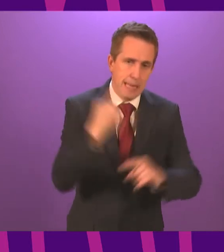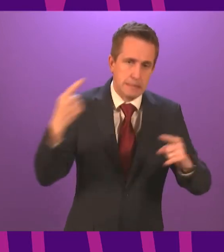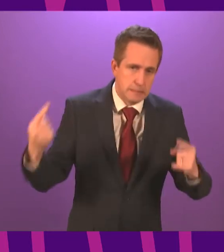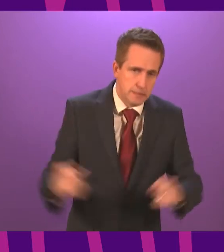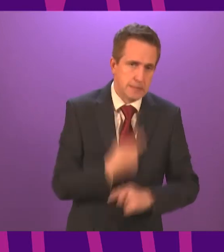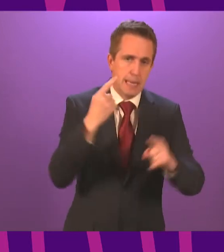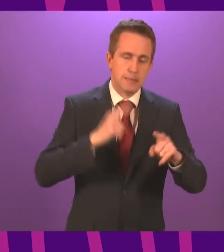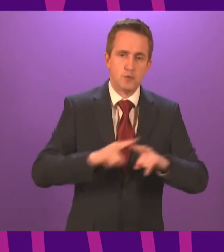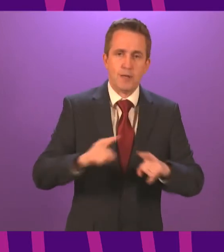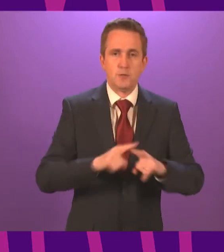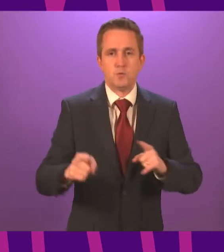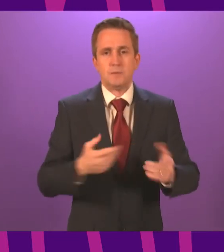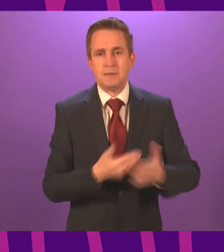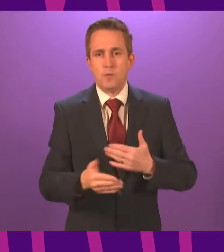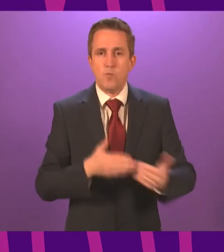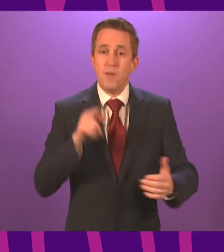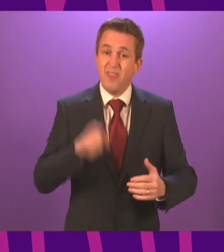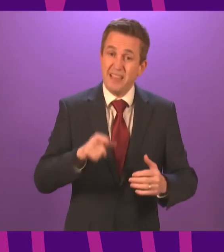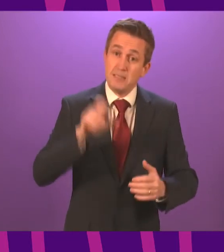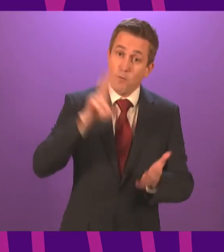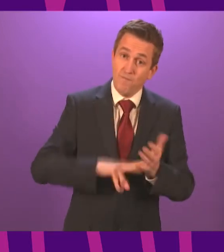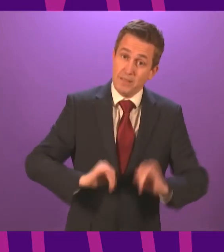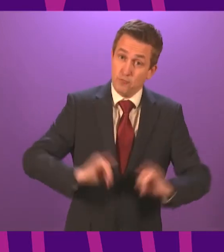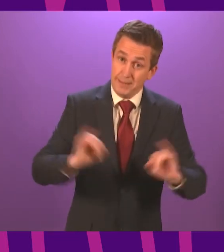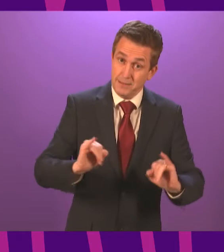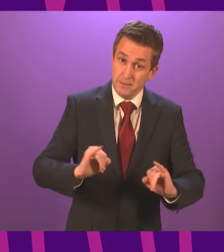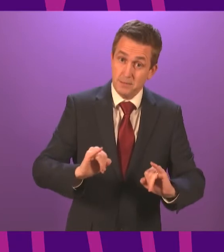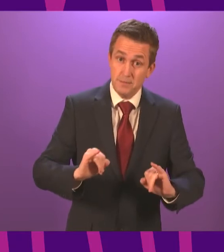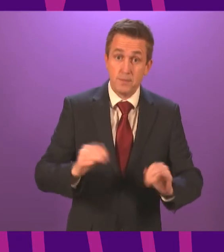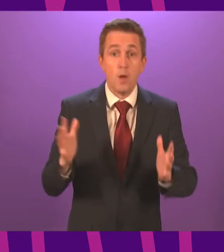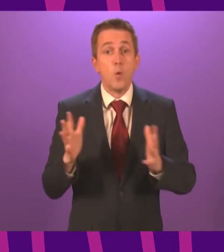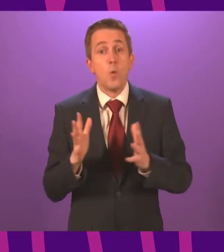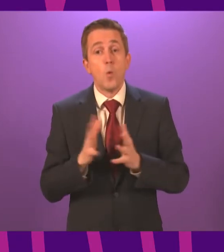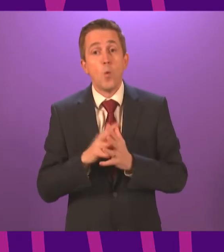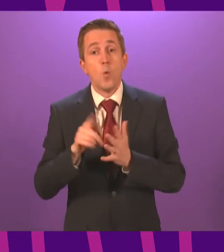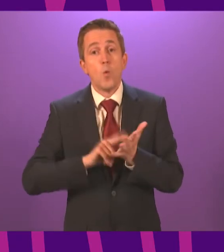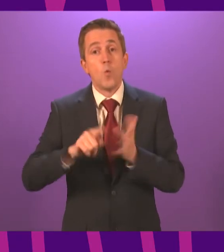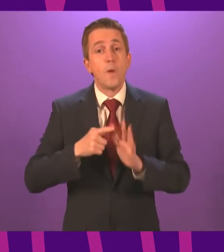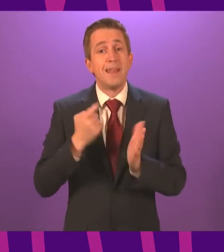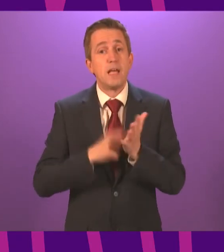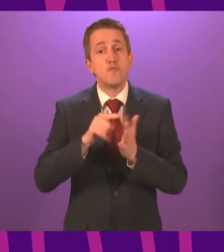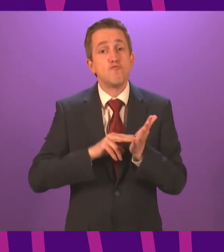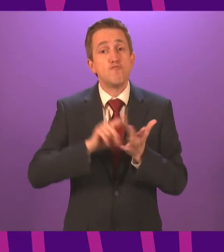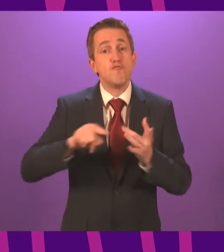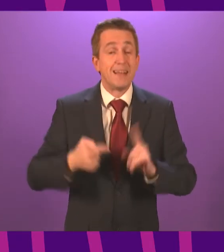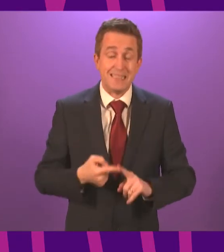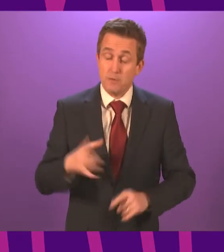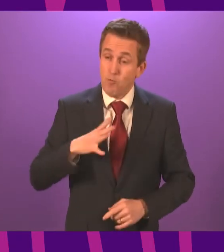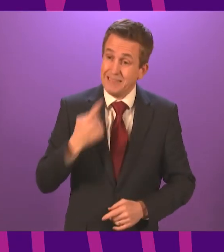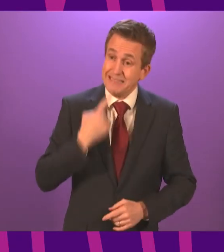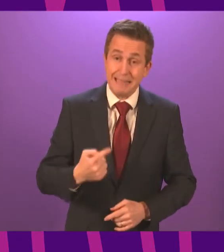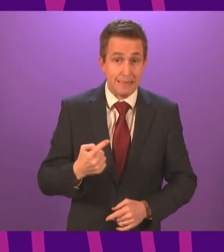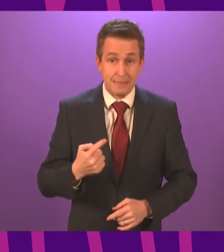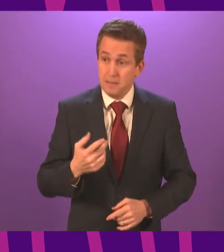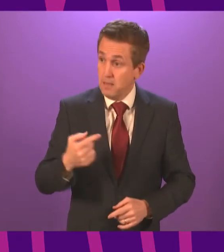this crisis as the months have progressed. As Willie Rennie pointed out, there's been an inexplicable reluctance to follow the World